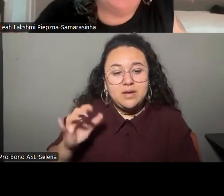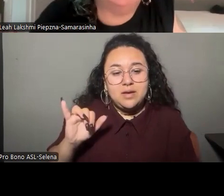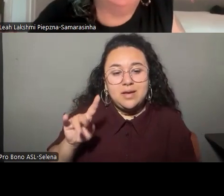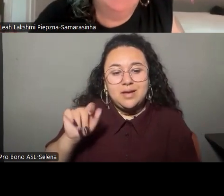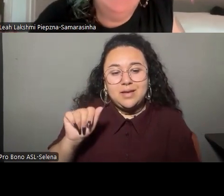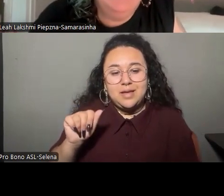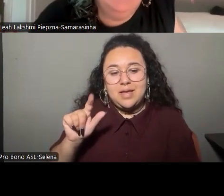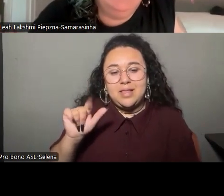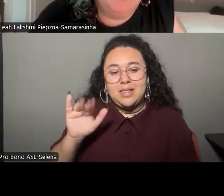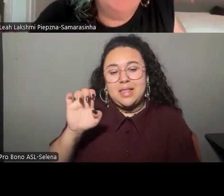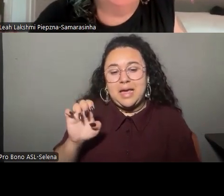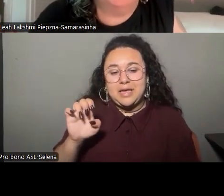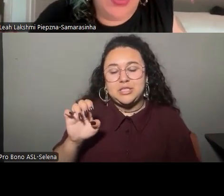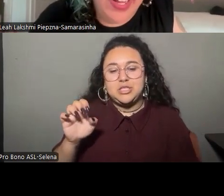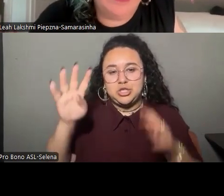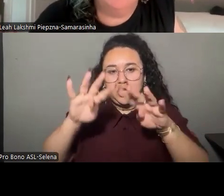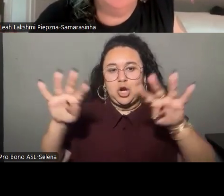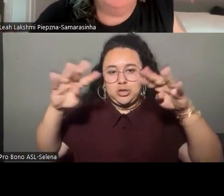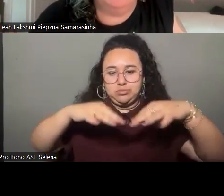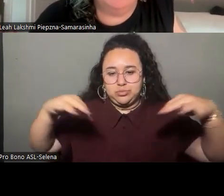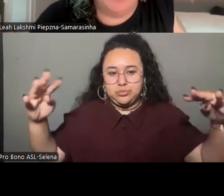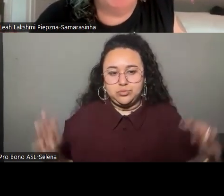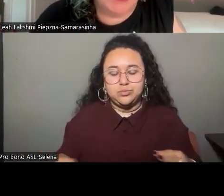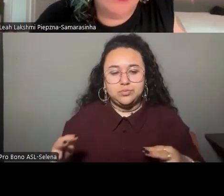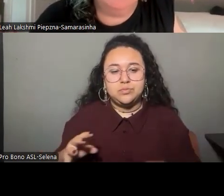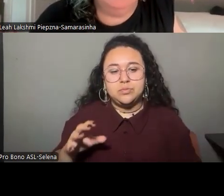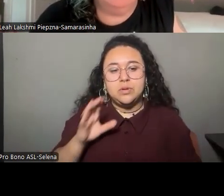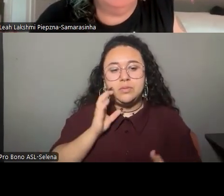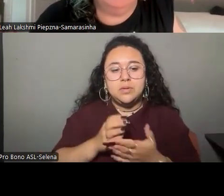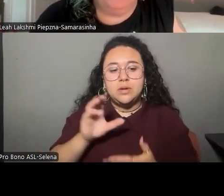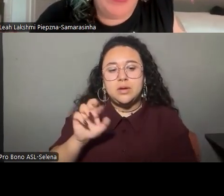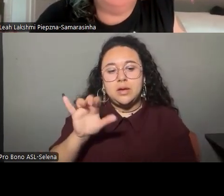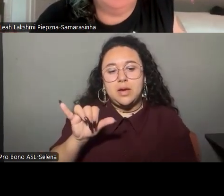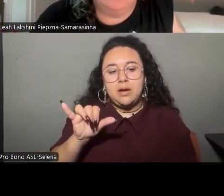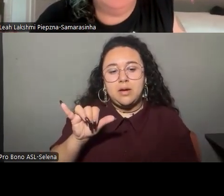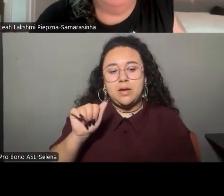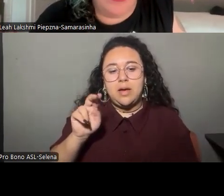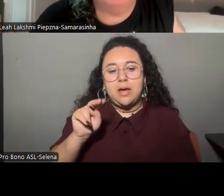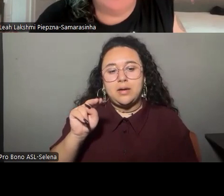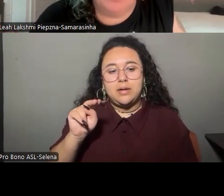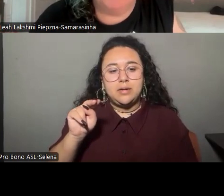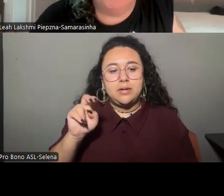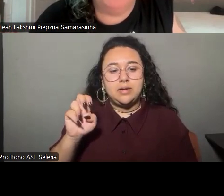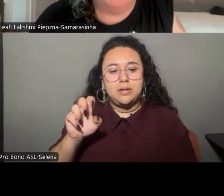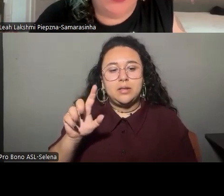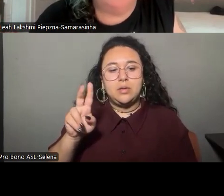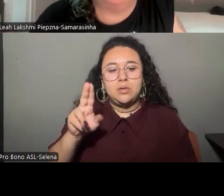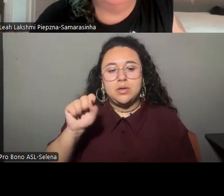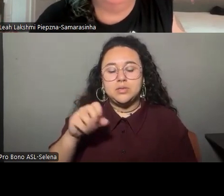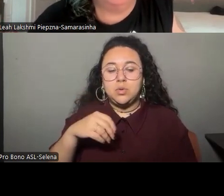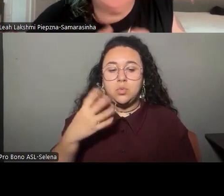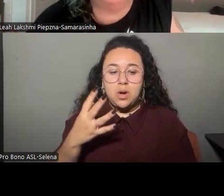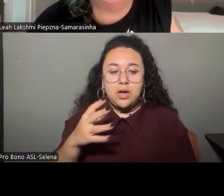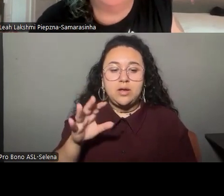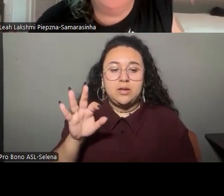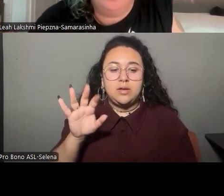curtains and images of Carrie Ann Lucas, beloved ancestor, white, Latina, fat femme, wheelchair